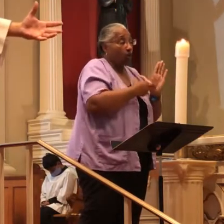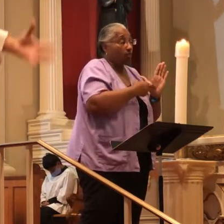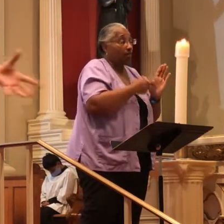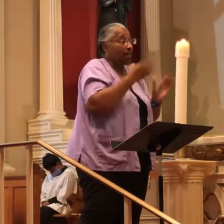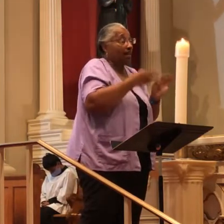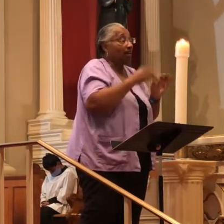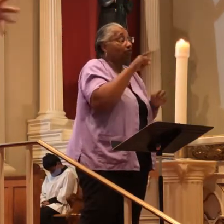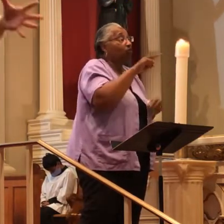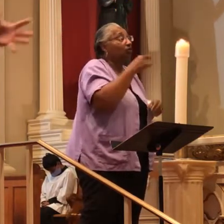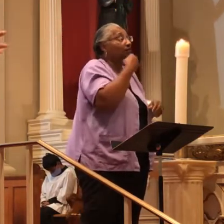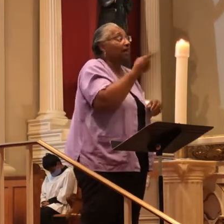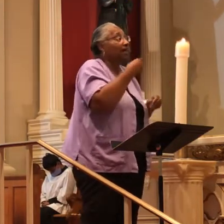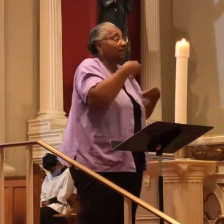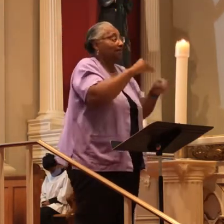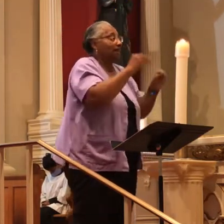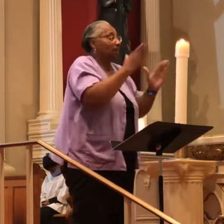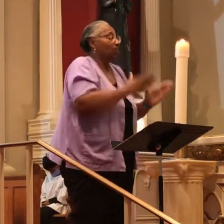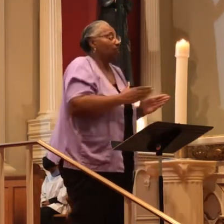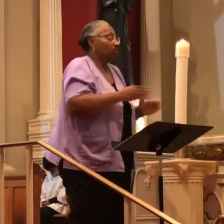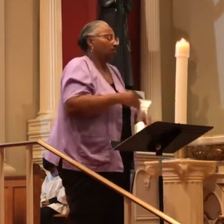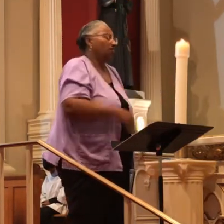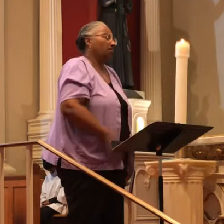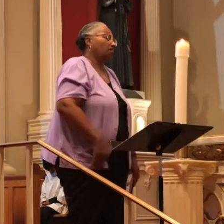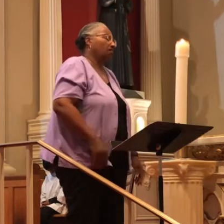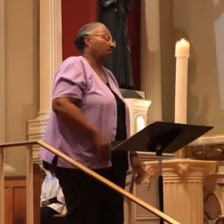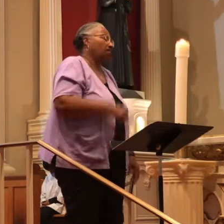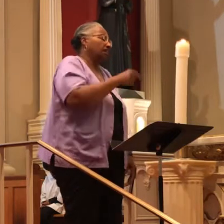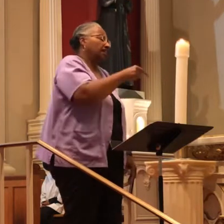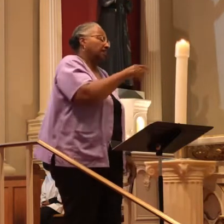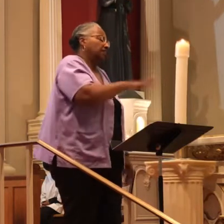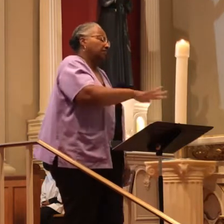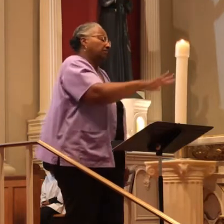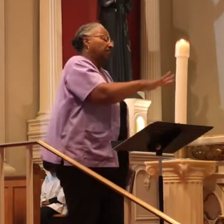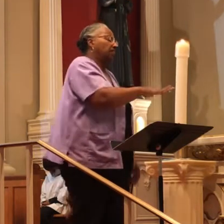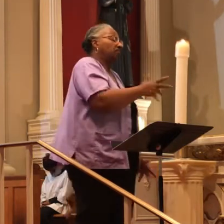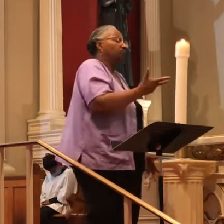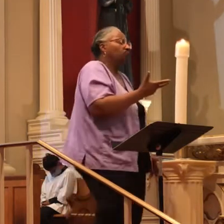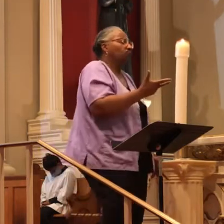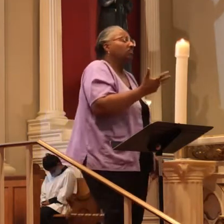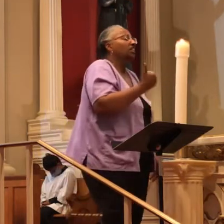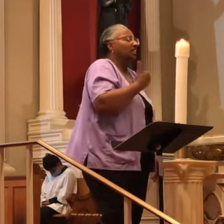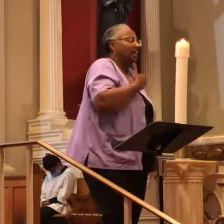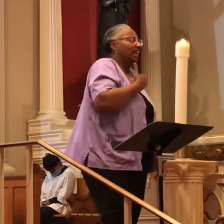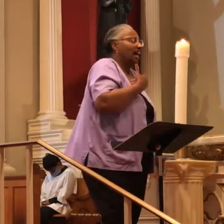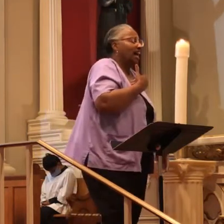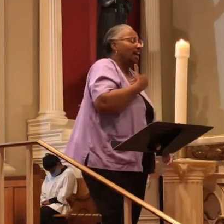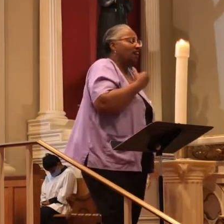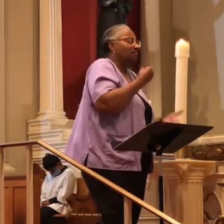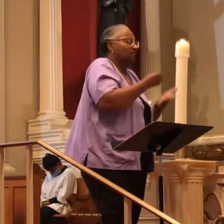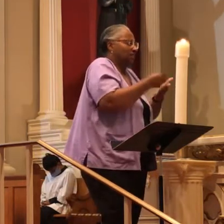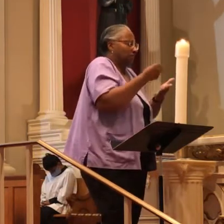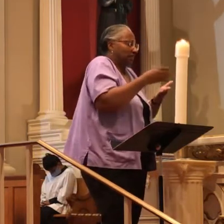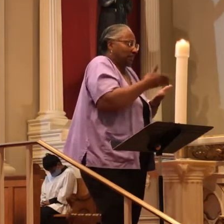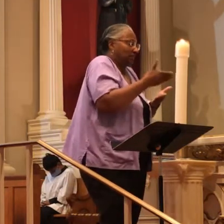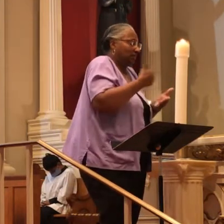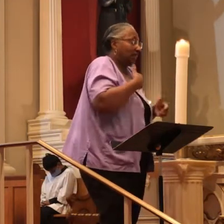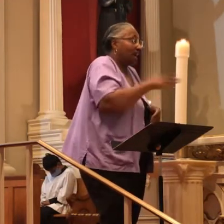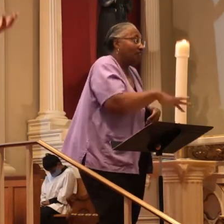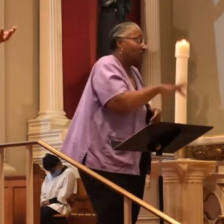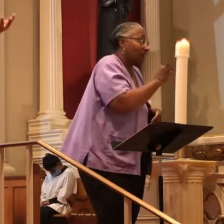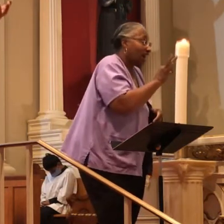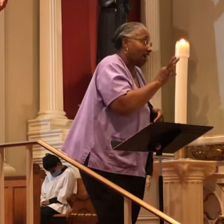seller of the field that there is a treasure in your field, is there a warranty for